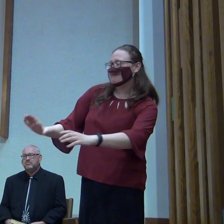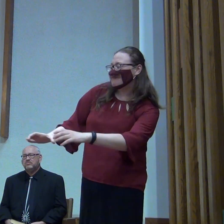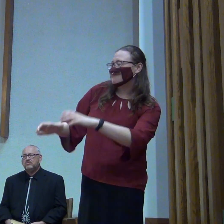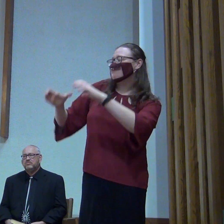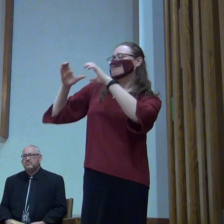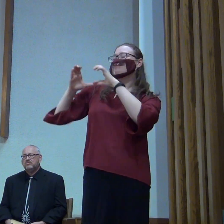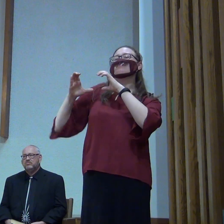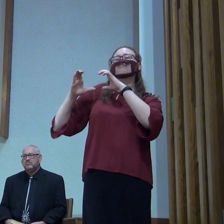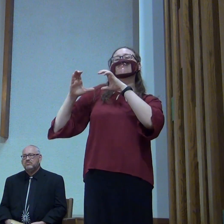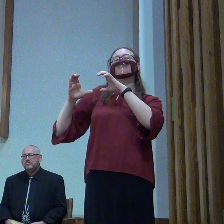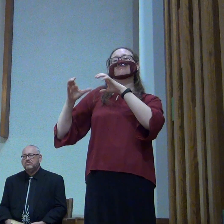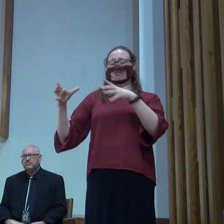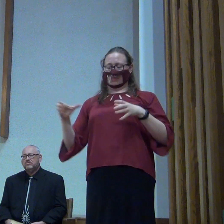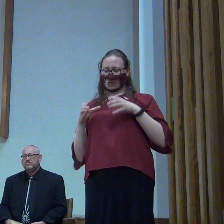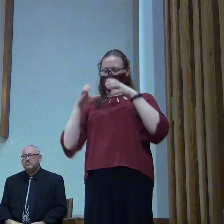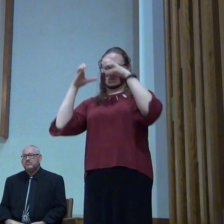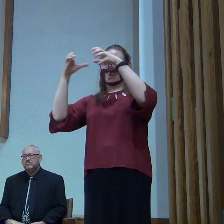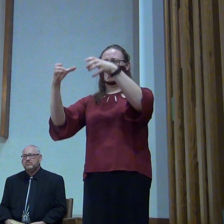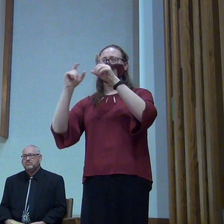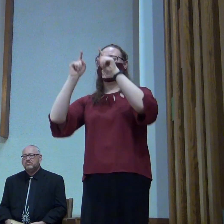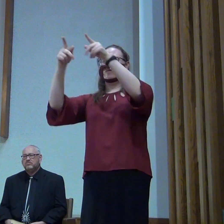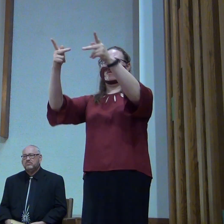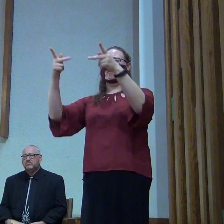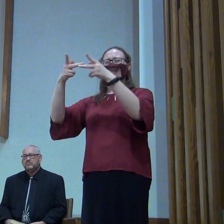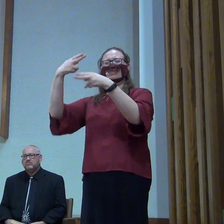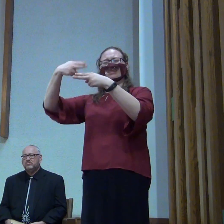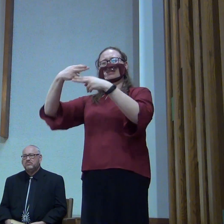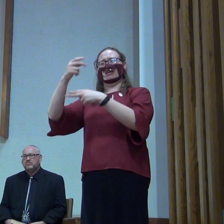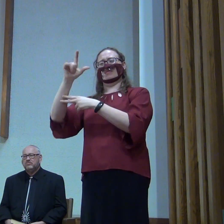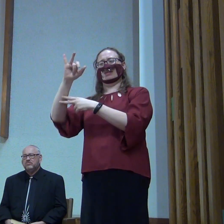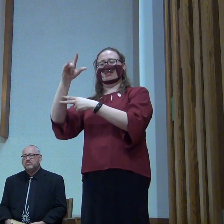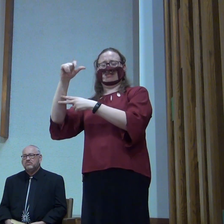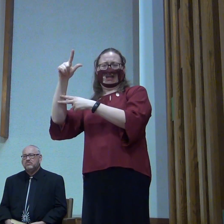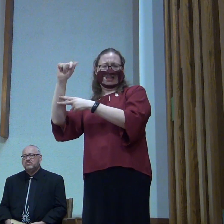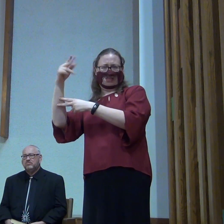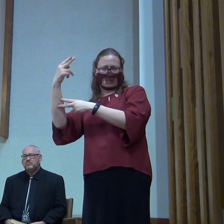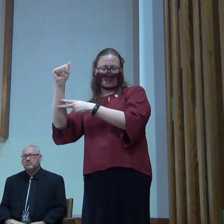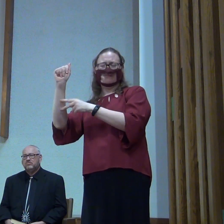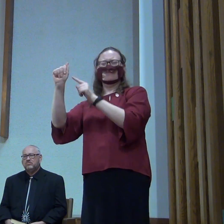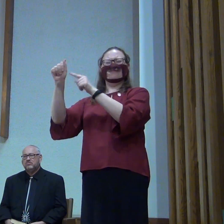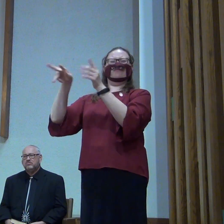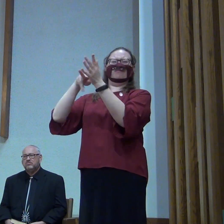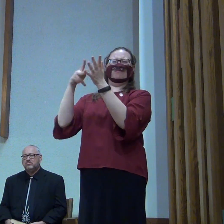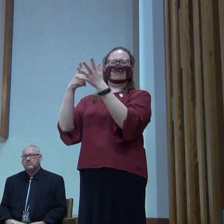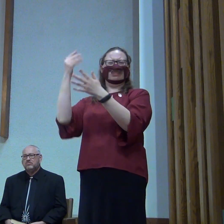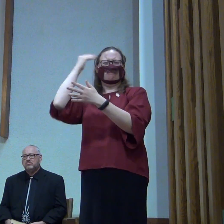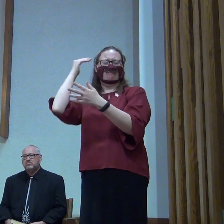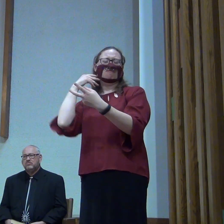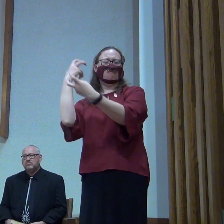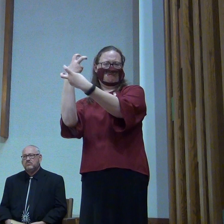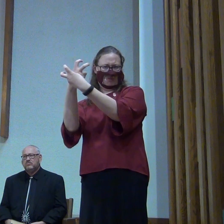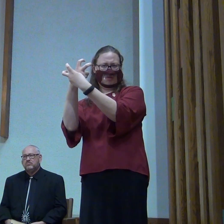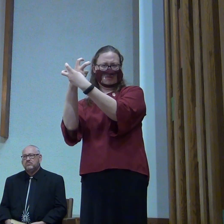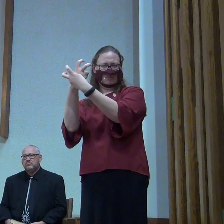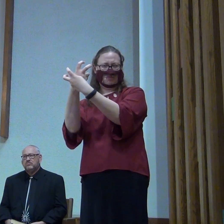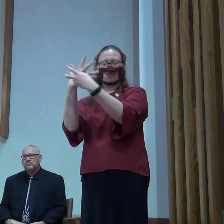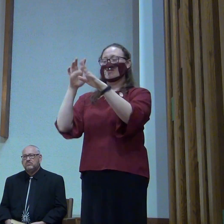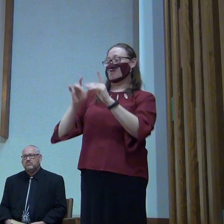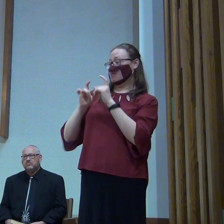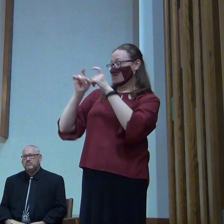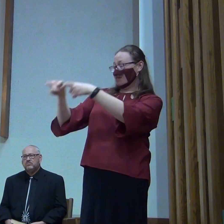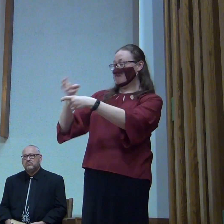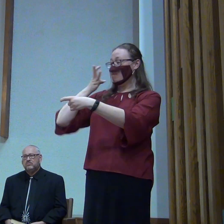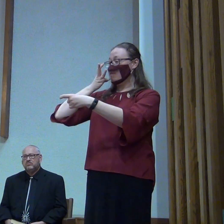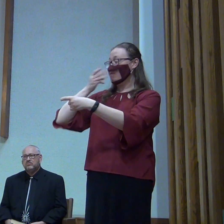which means the place of the skull. There they offered Jesus wine to drink, mixed with gall, but